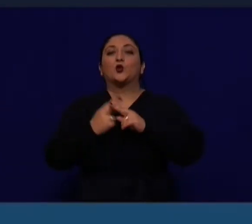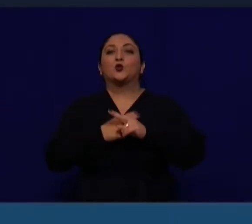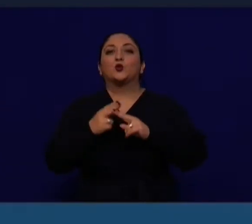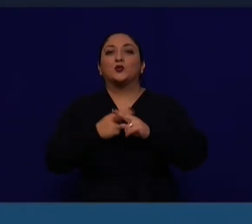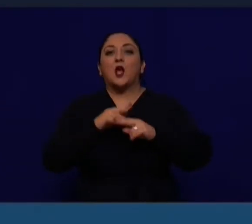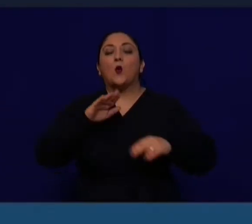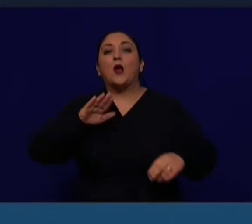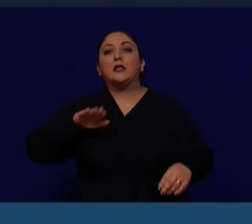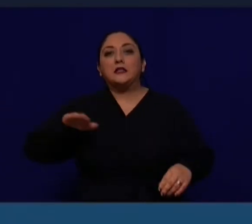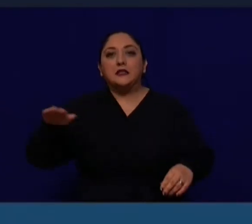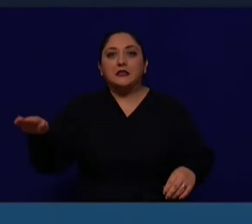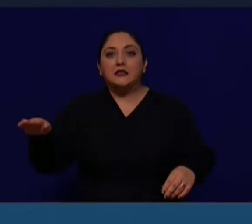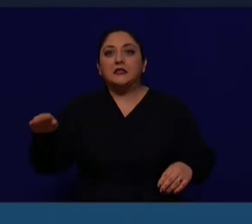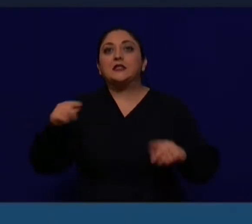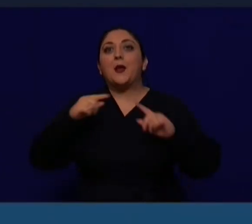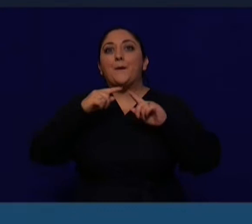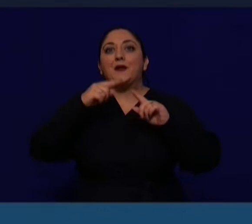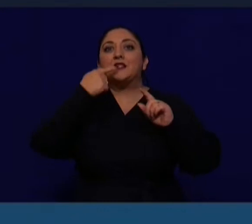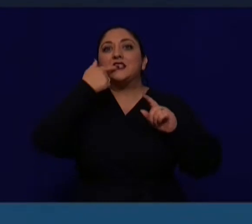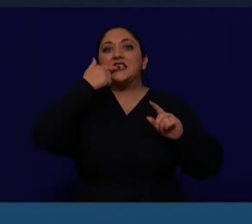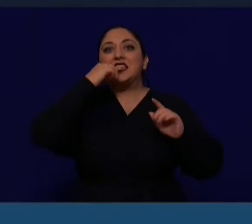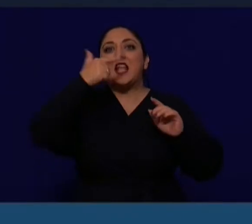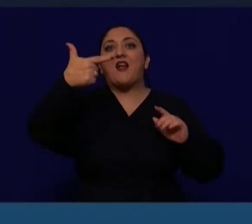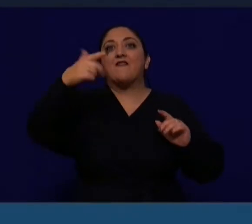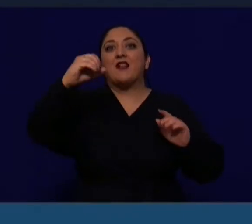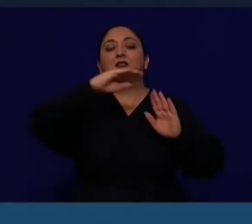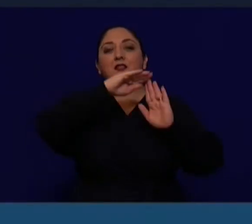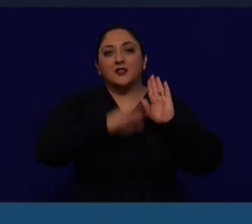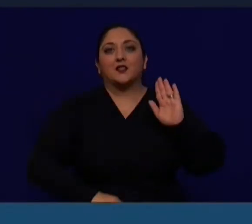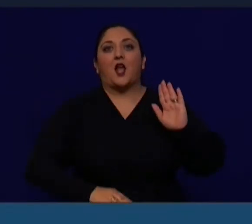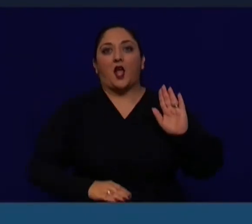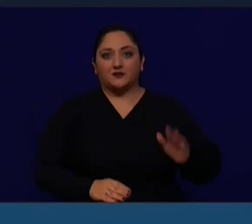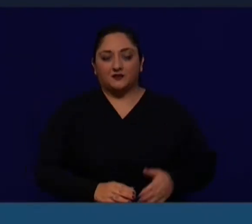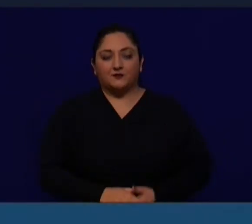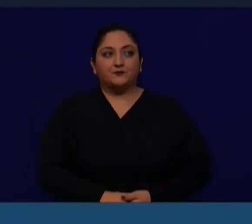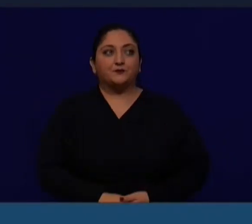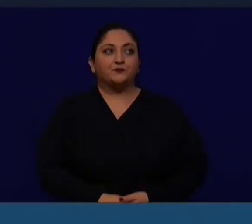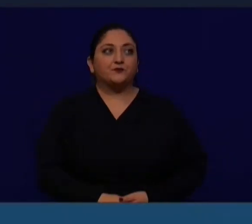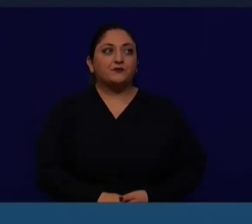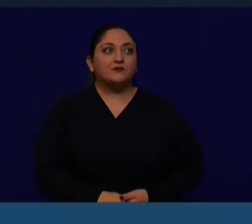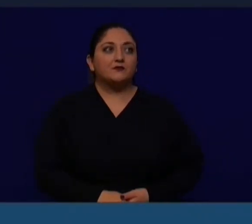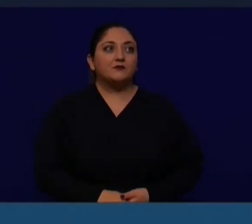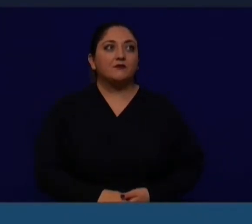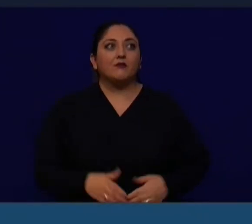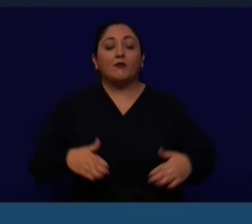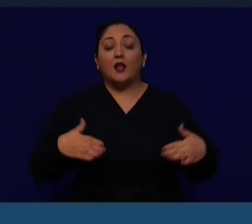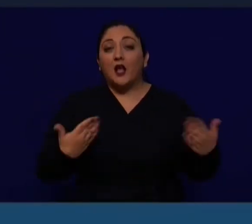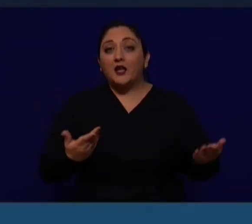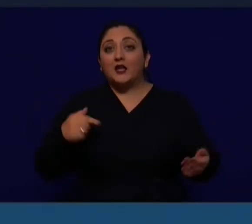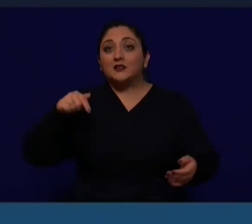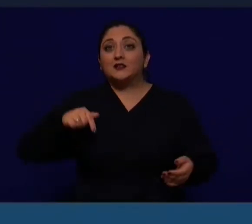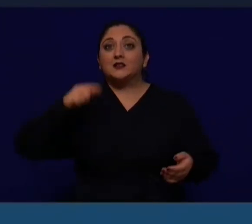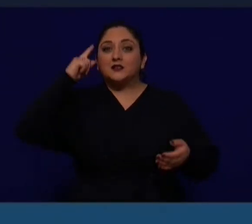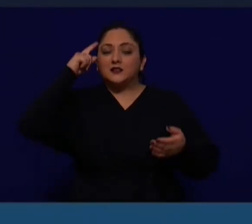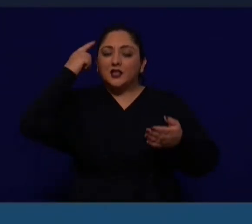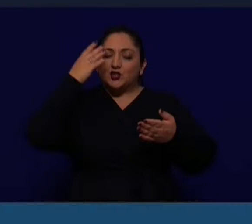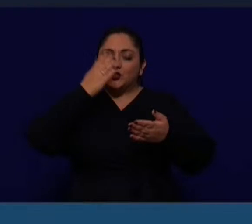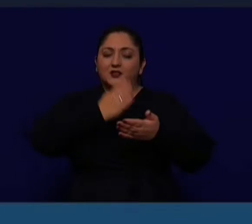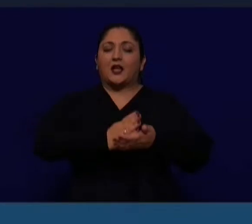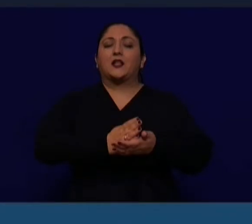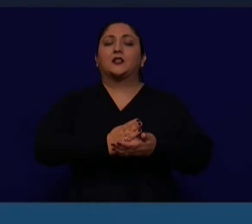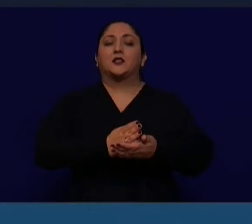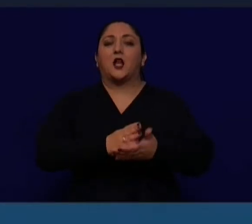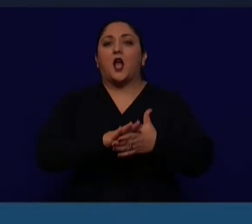ta' eta inqas minn 70 sena. U allura dan issa d-deċiżjoni li ħadna li hija bbażata